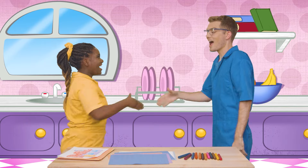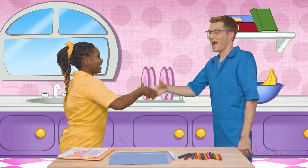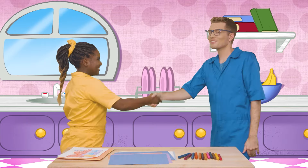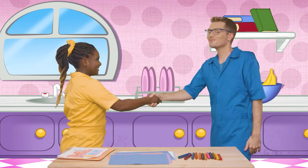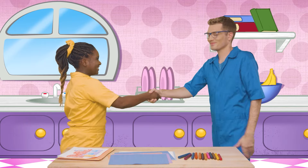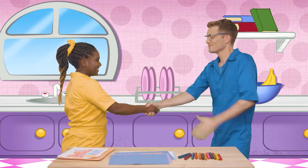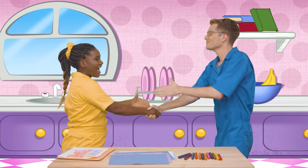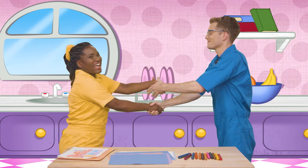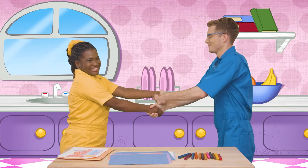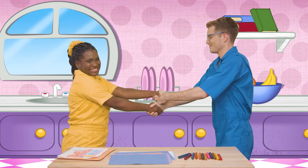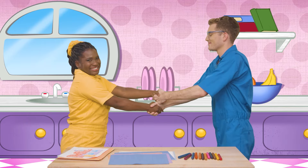Aha!